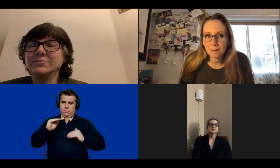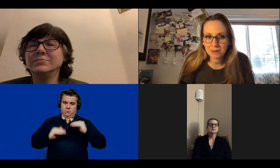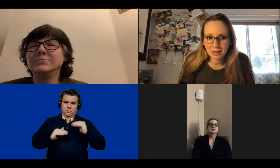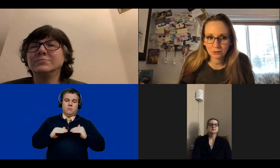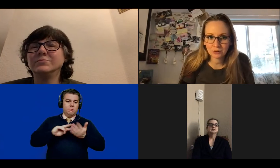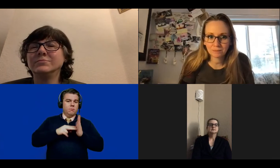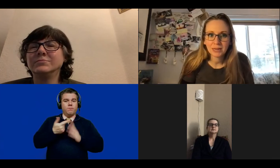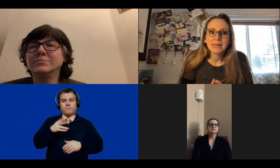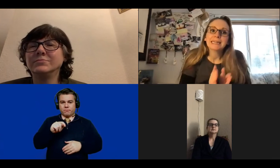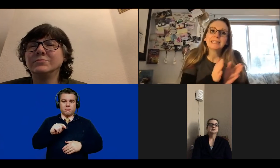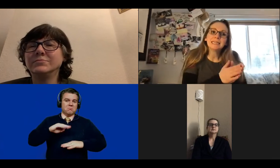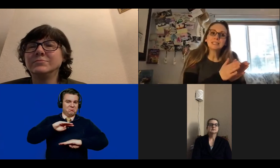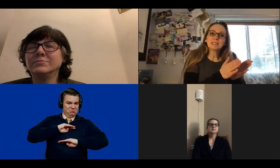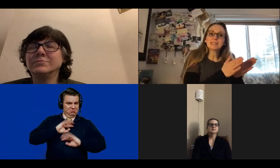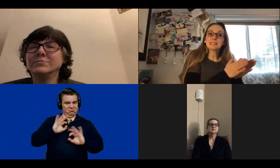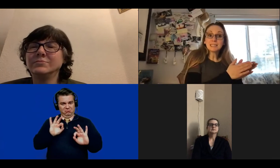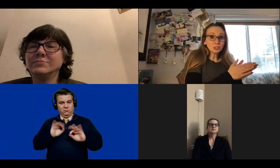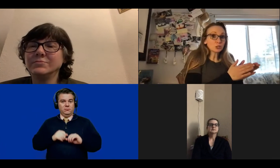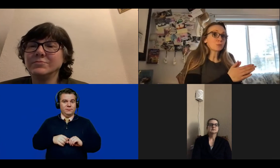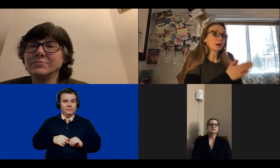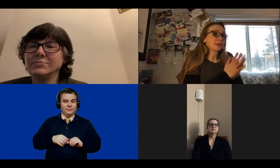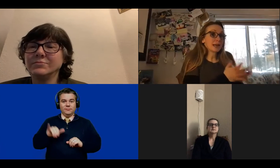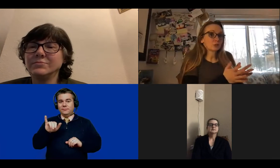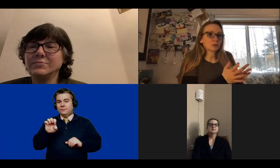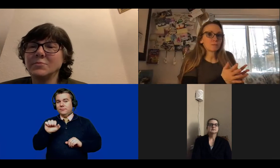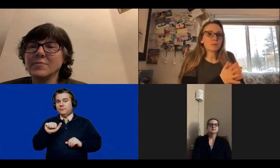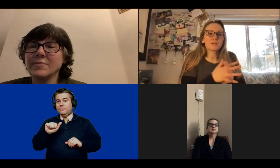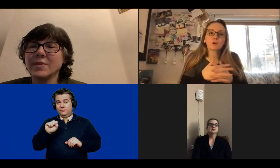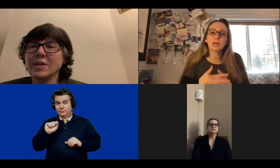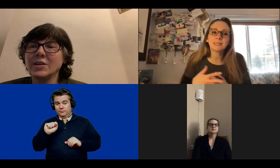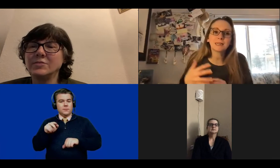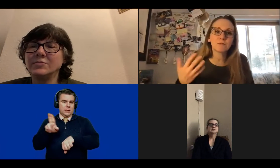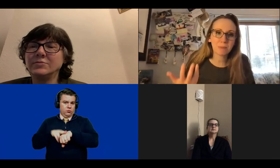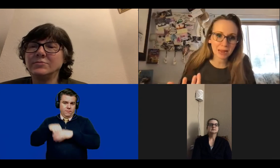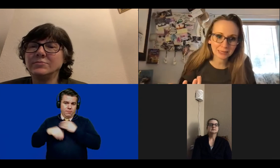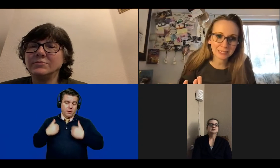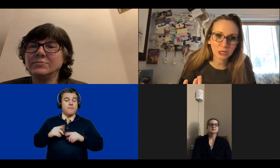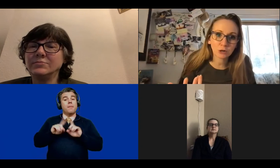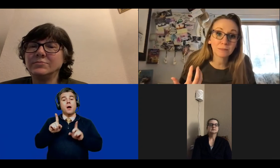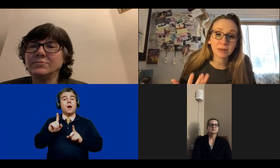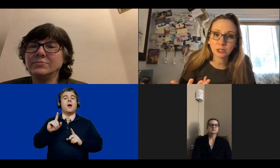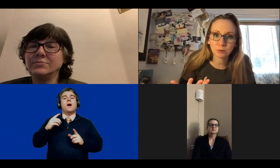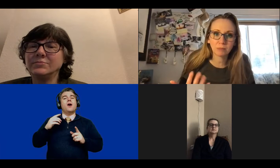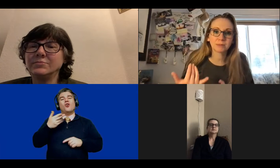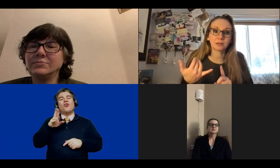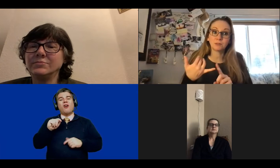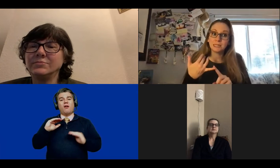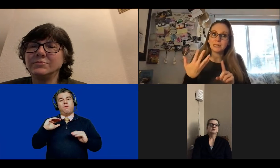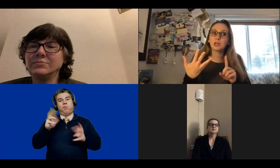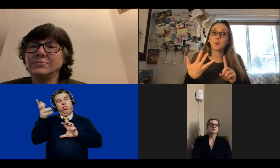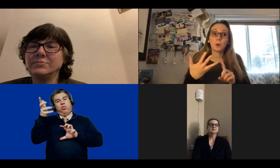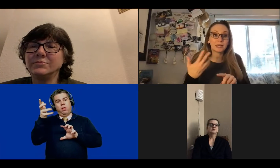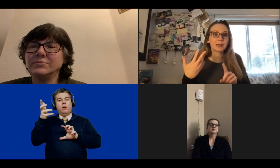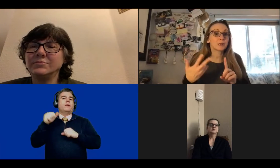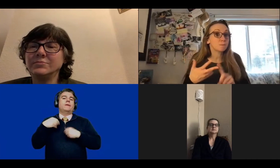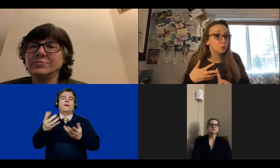stay happy and healthy. Yeast exists in your body naturally, but if your gut is out of balance, it can cause major problems like